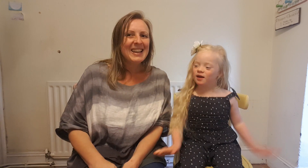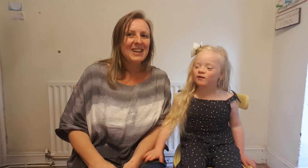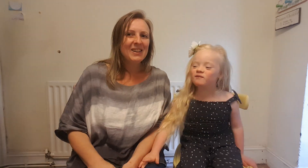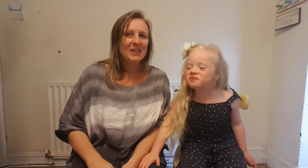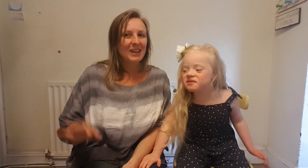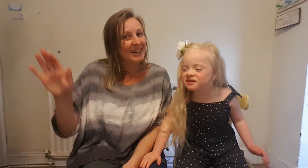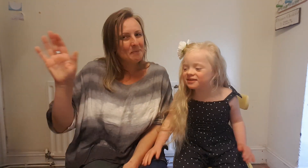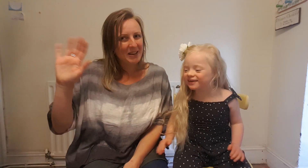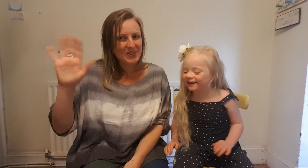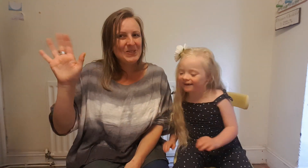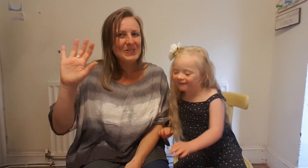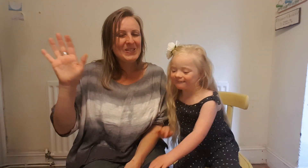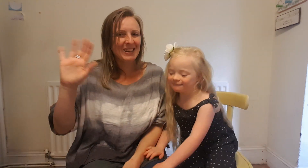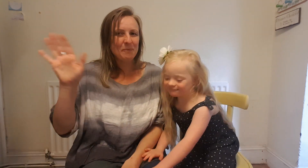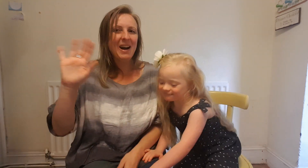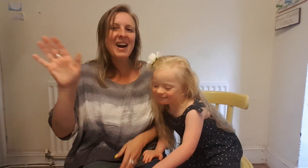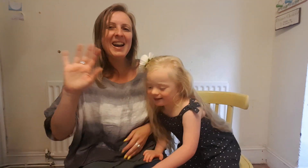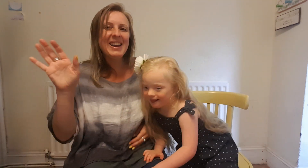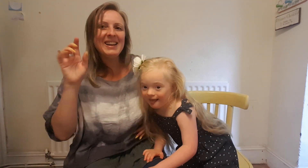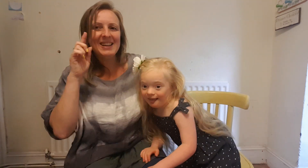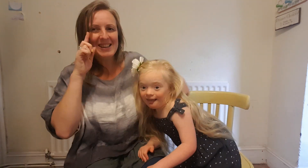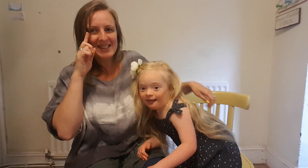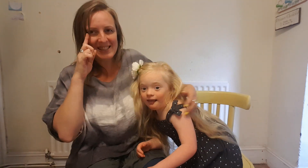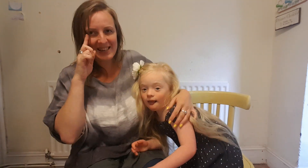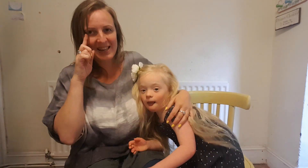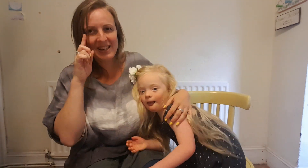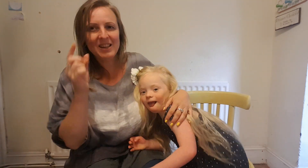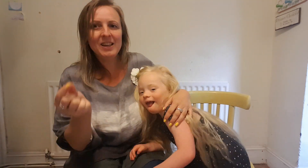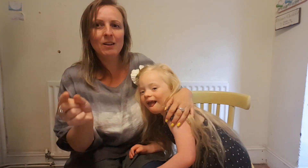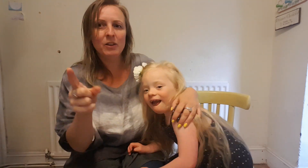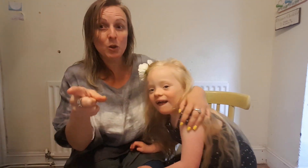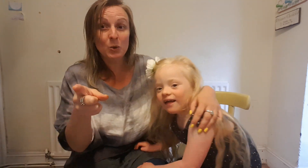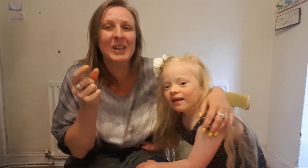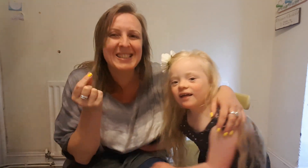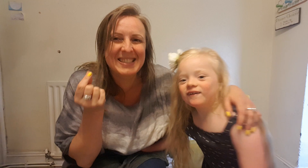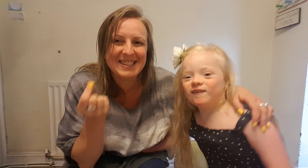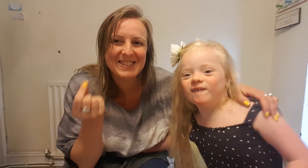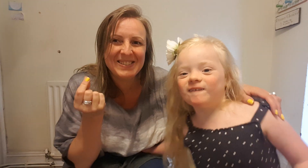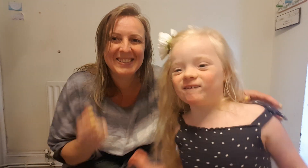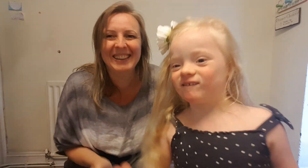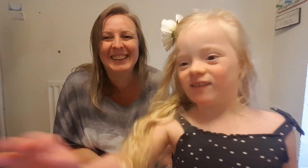Bye. Bye soon. Bye. See you soon.